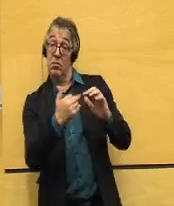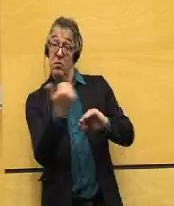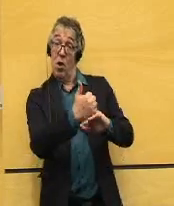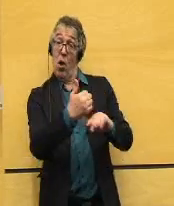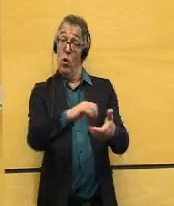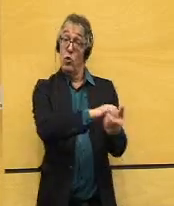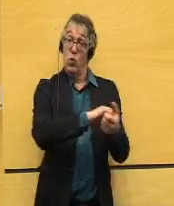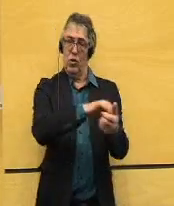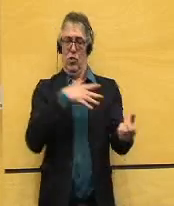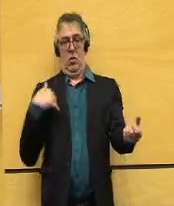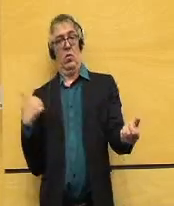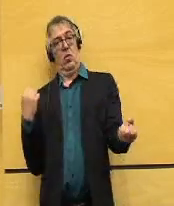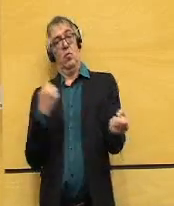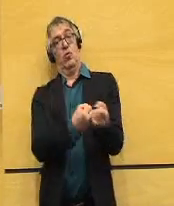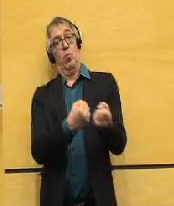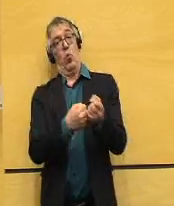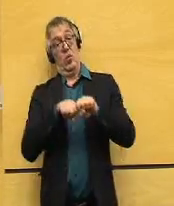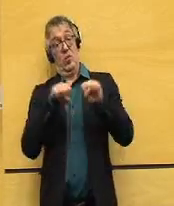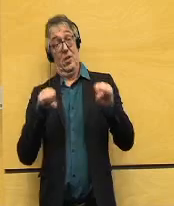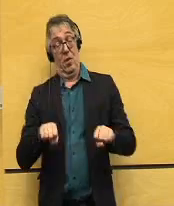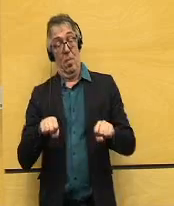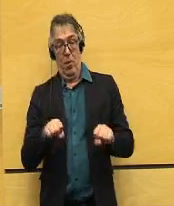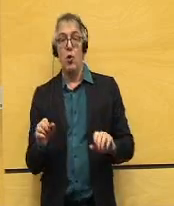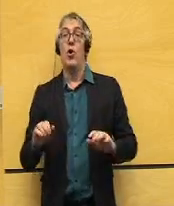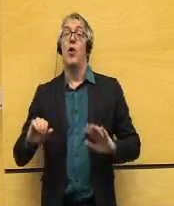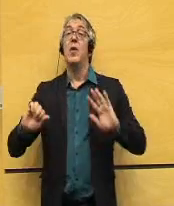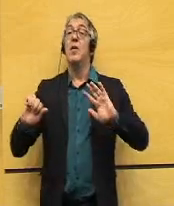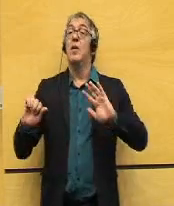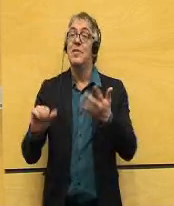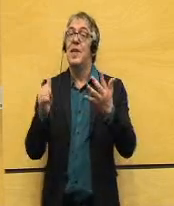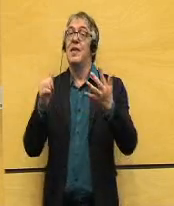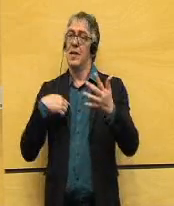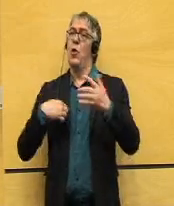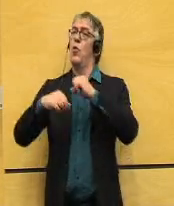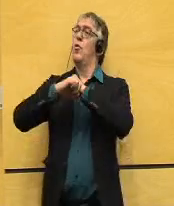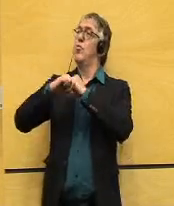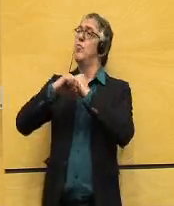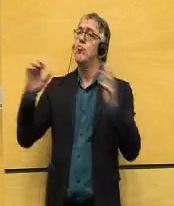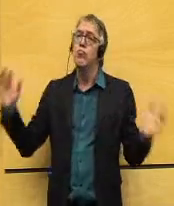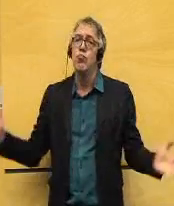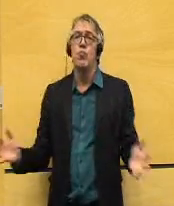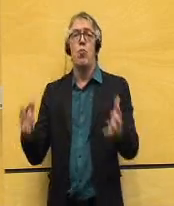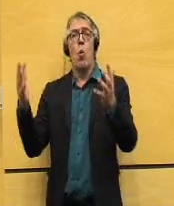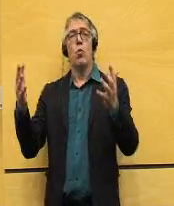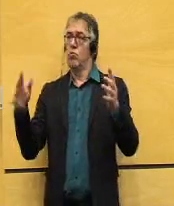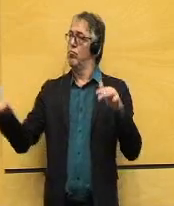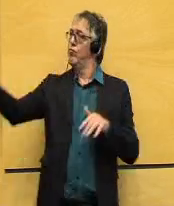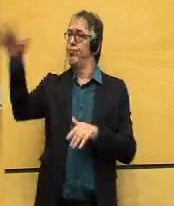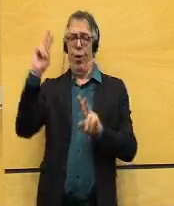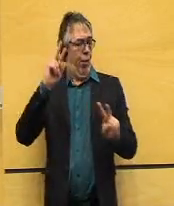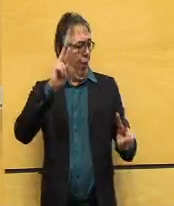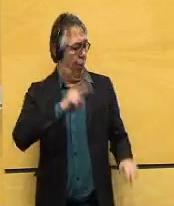Sixth, to promote positive attitudes toward women and girls with disabilities.